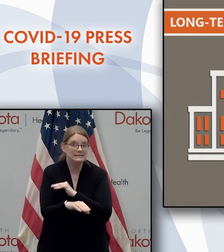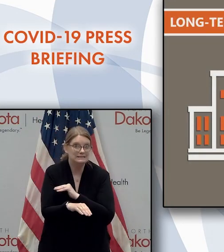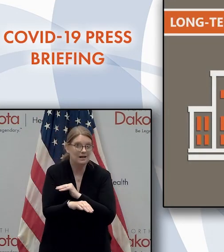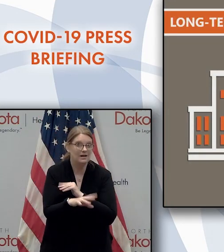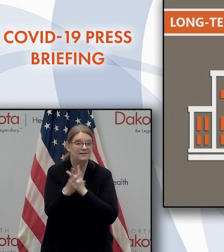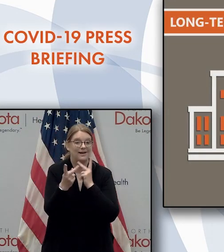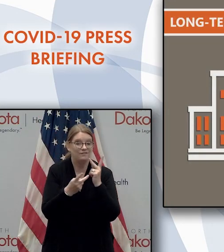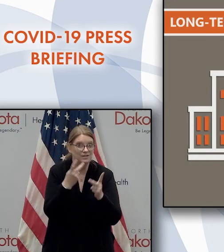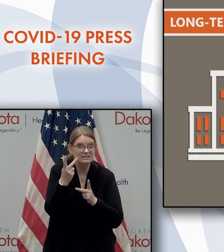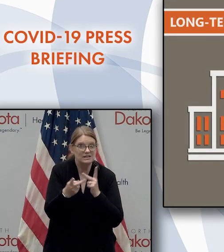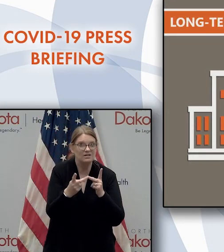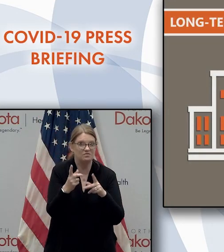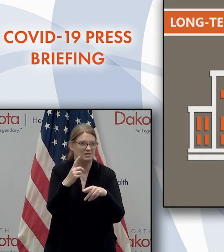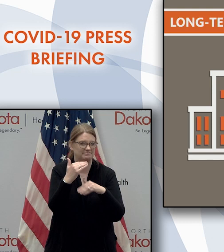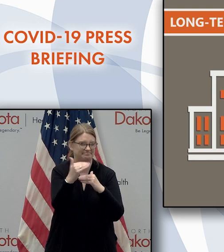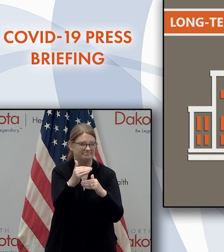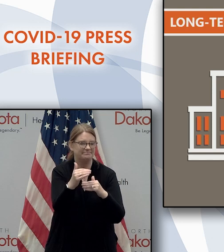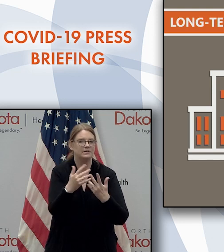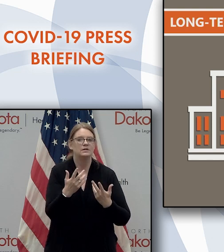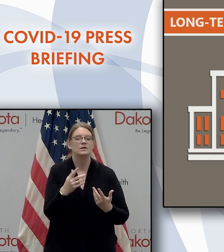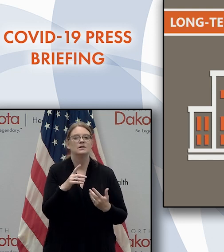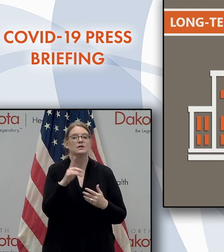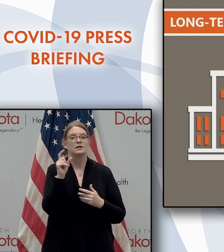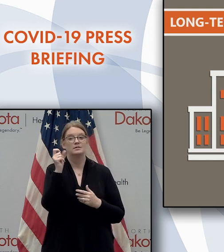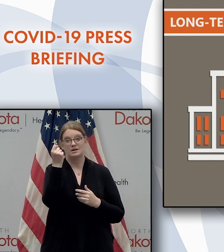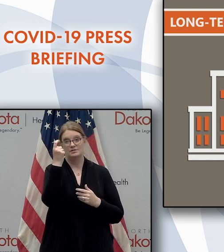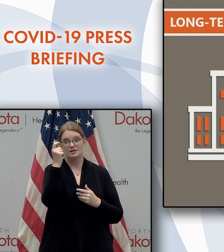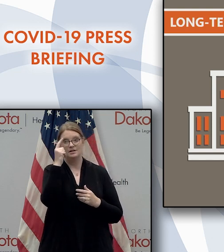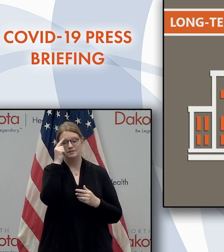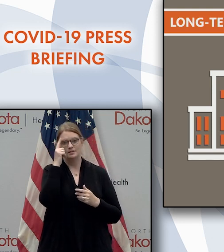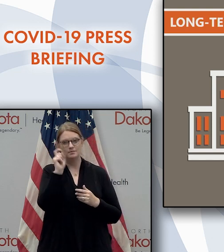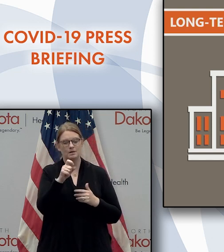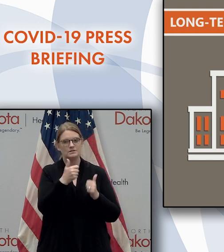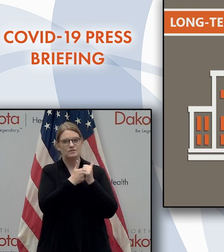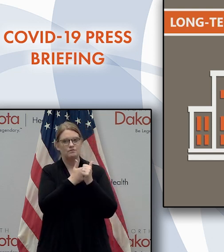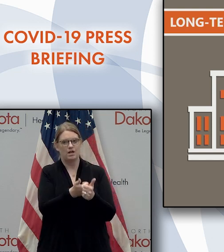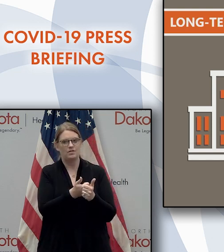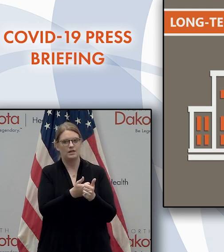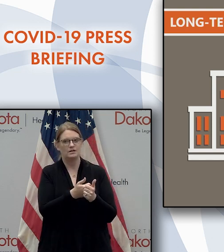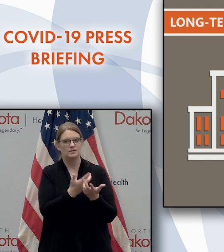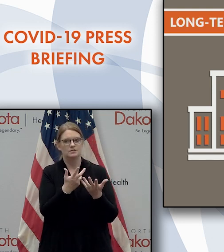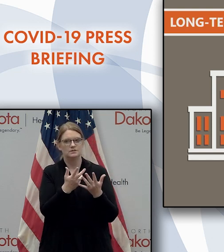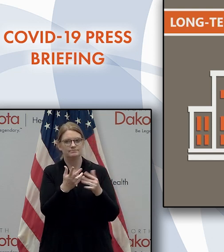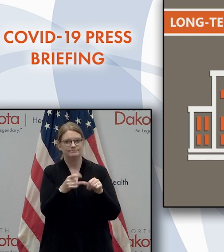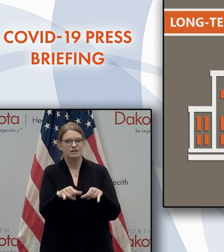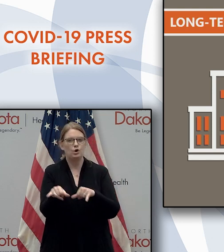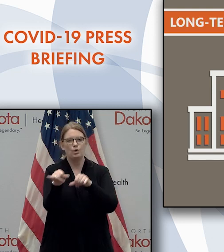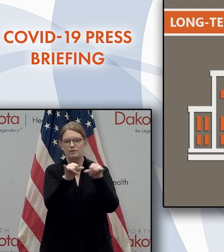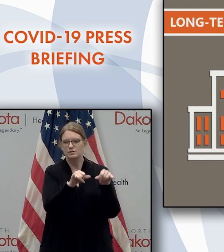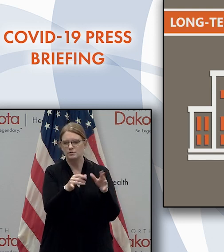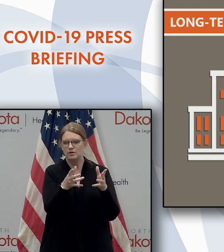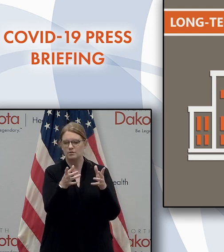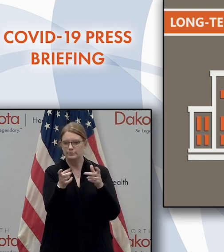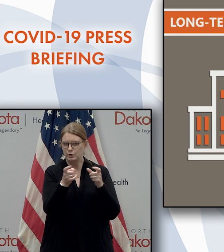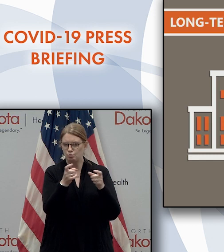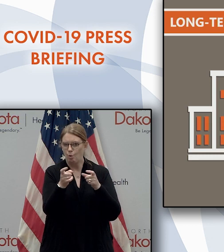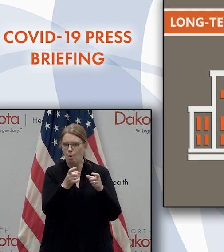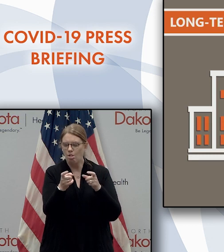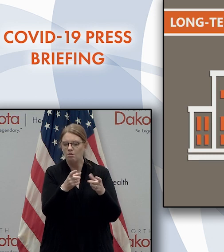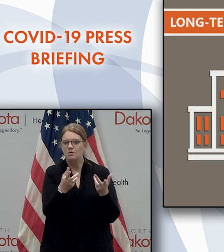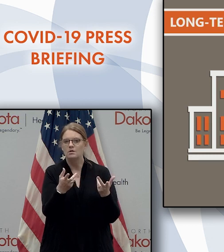is permitted, while adhering to what they call the universal source control measures, but that's